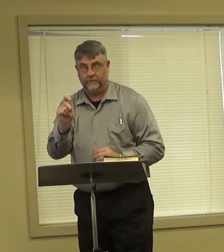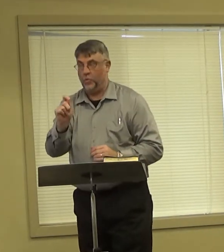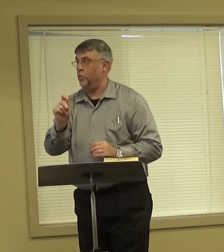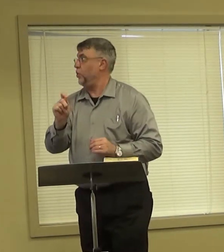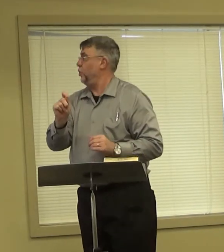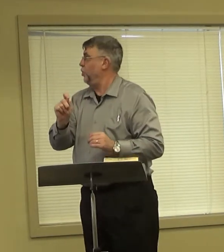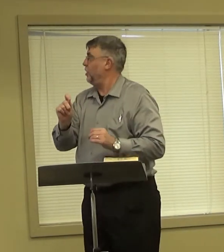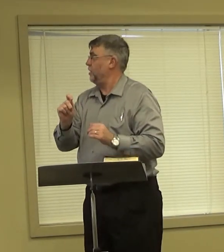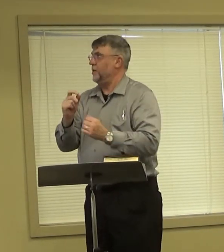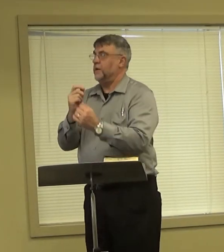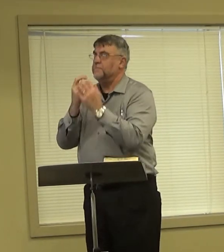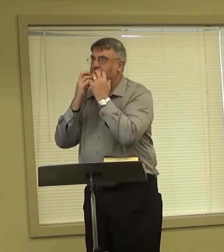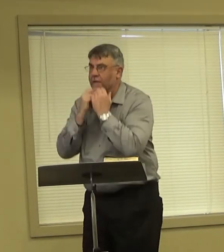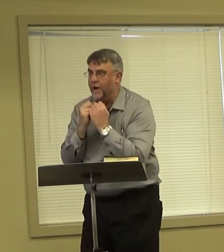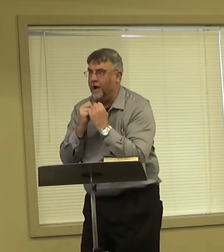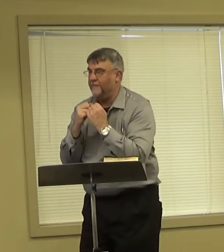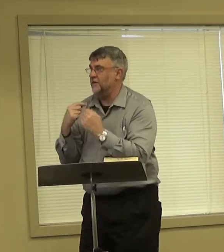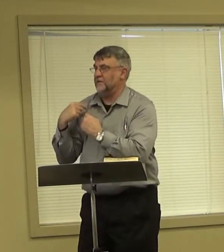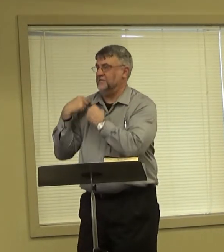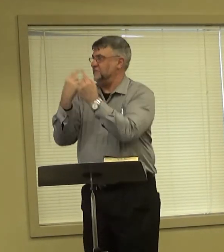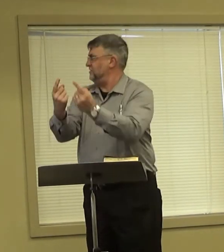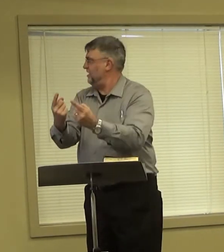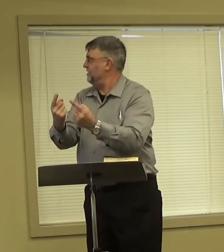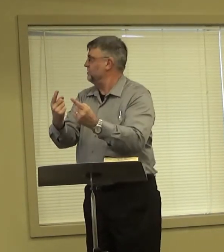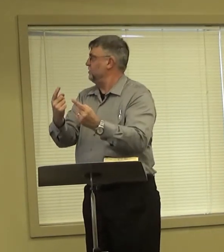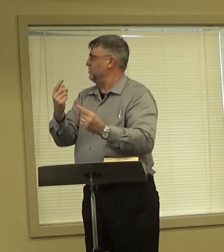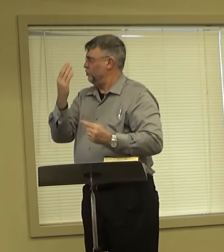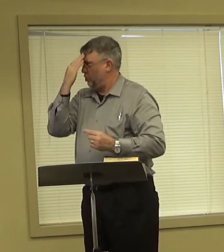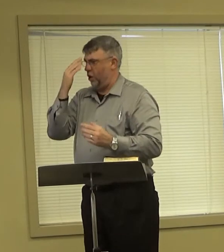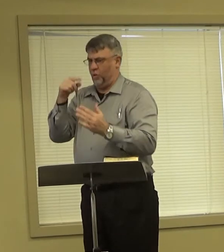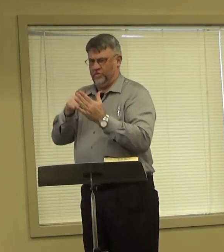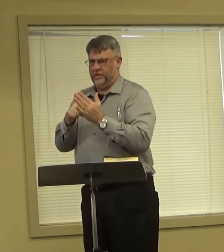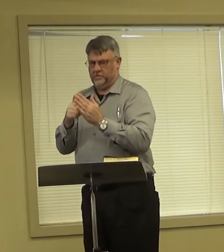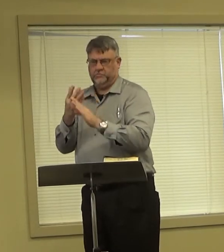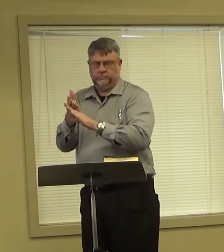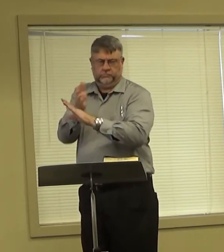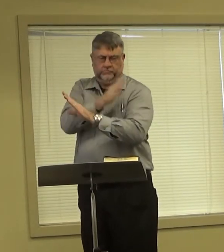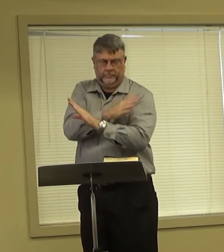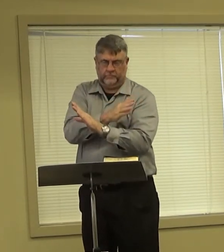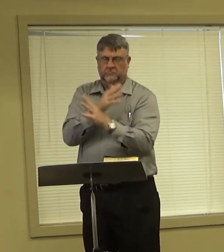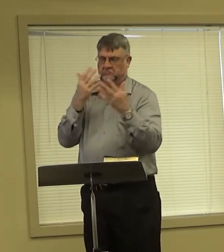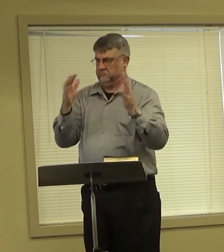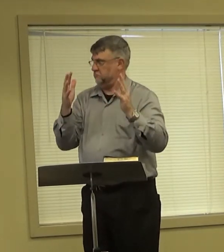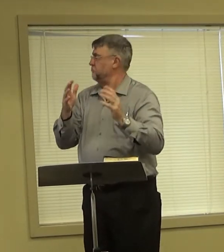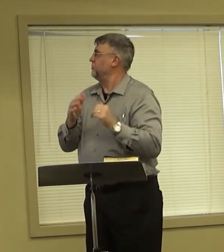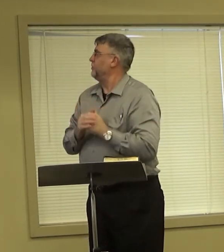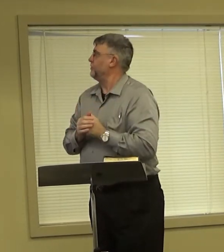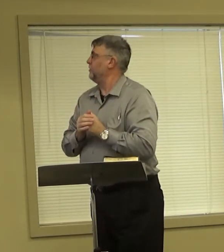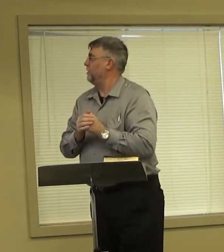let's read this together. You, therefore, beloved, since you know this before him,